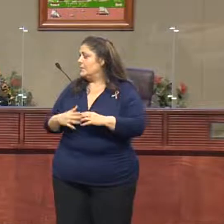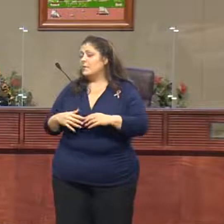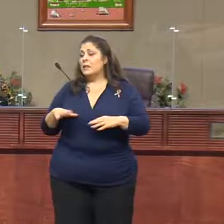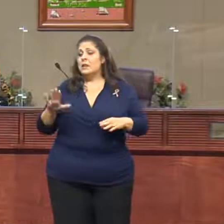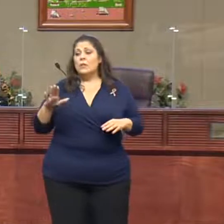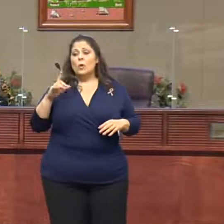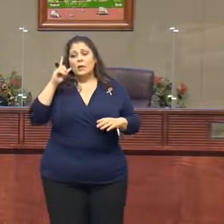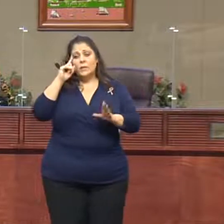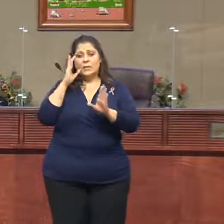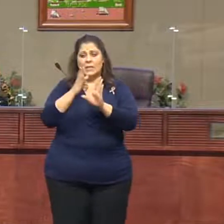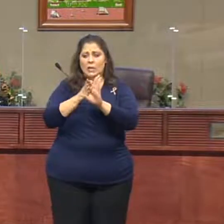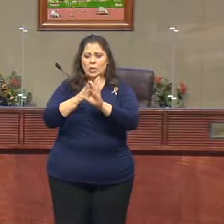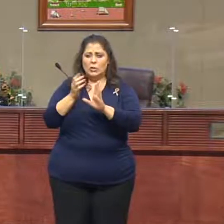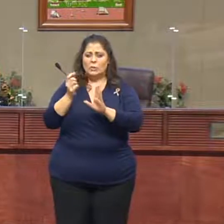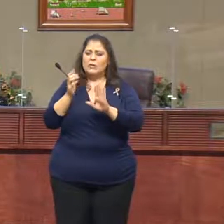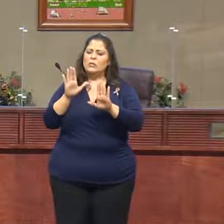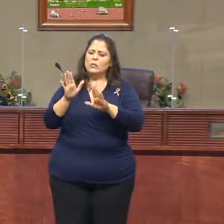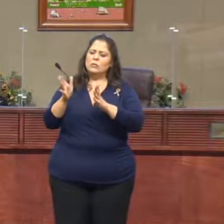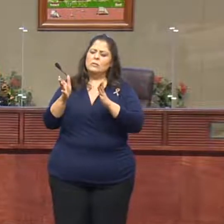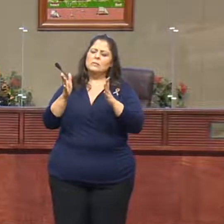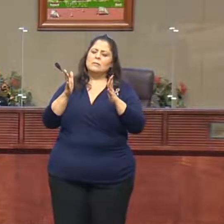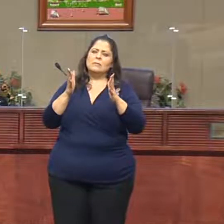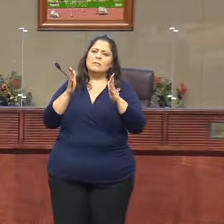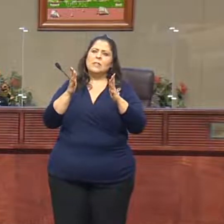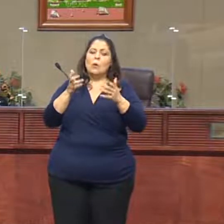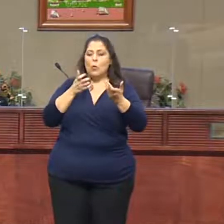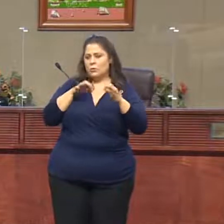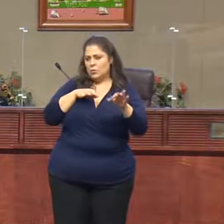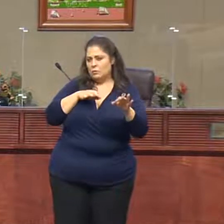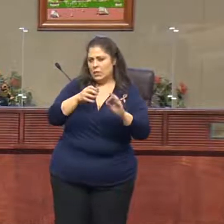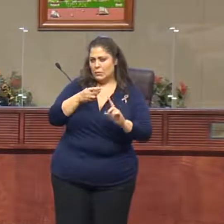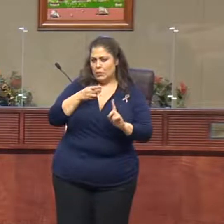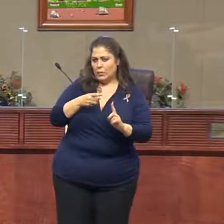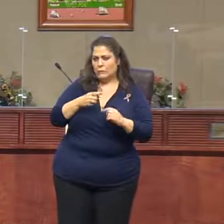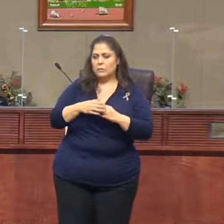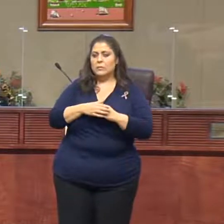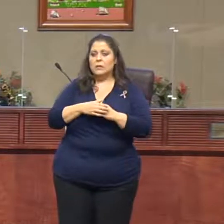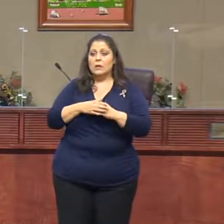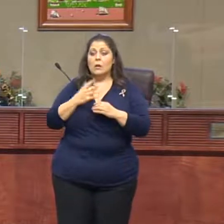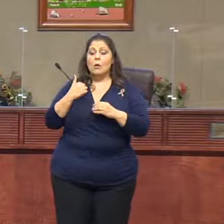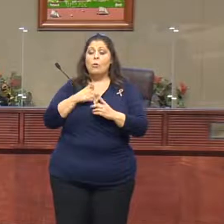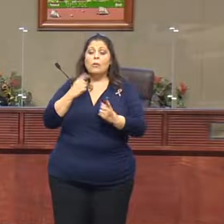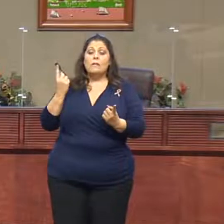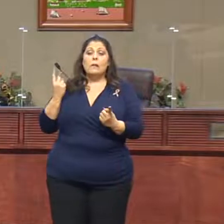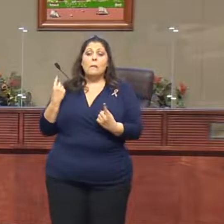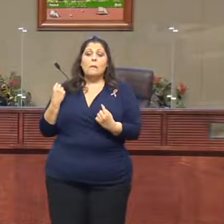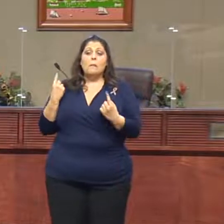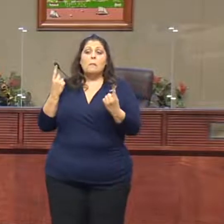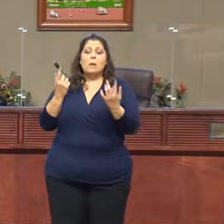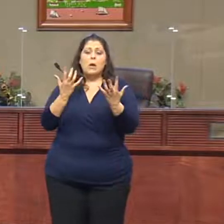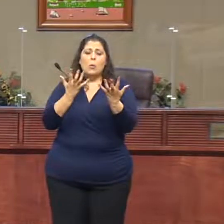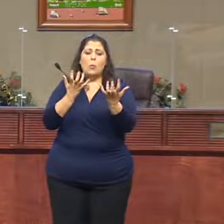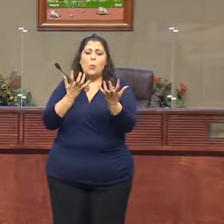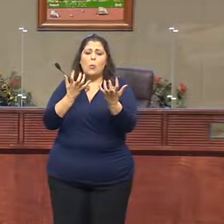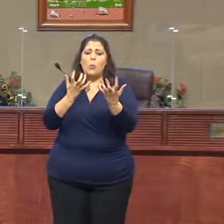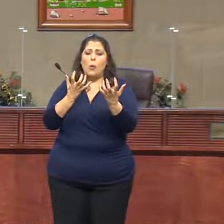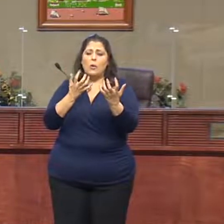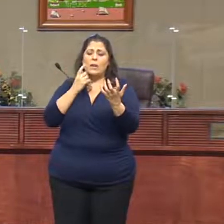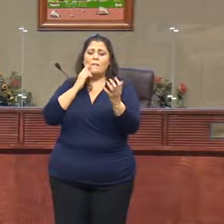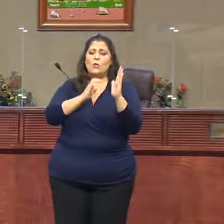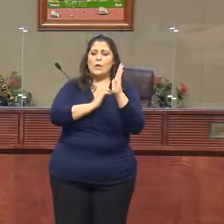Just going off a little bit, but to explain the point. For example, we have been yearning for a prevention treatment for